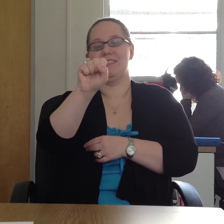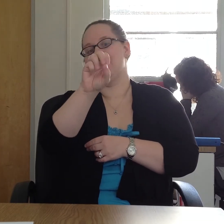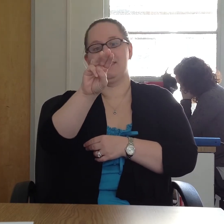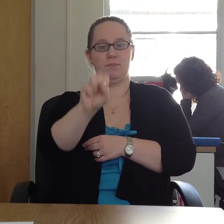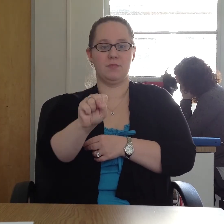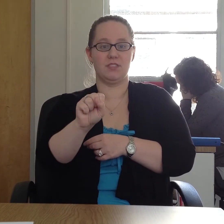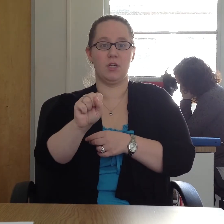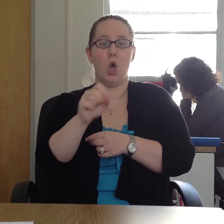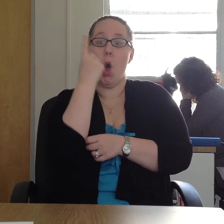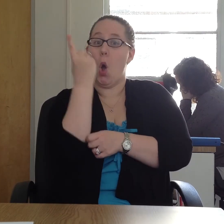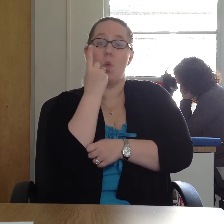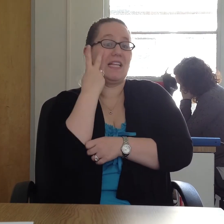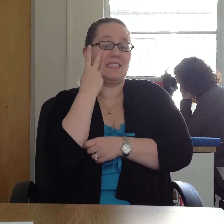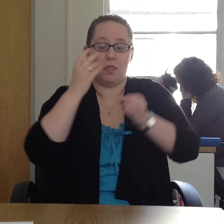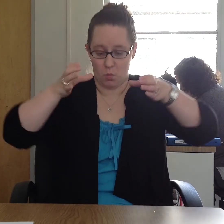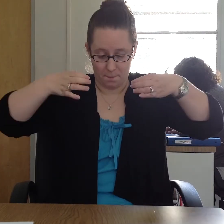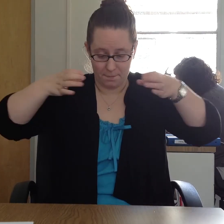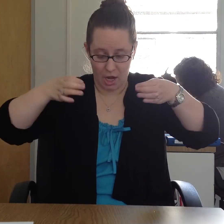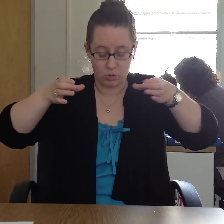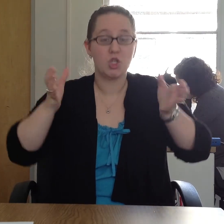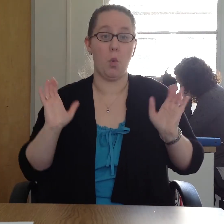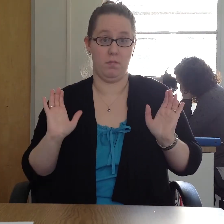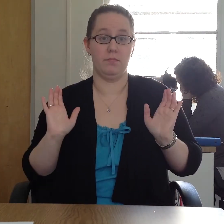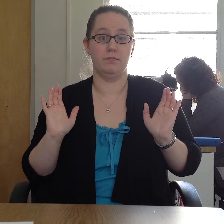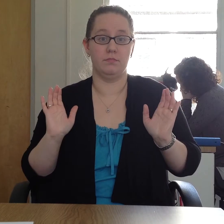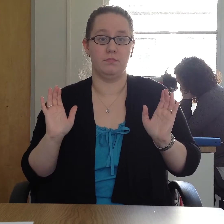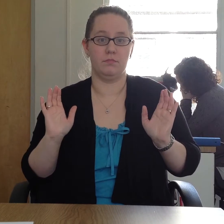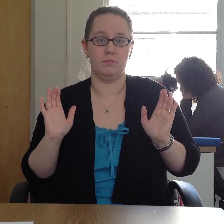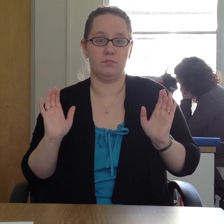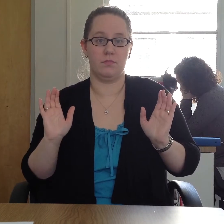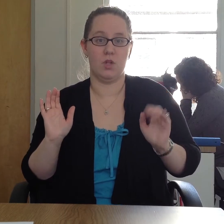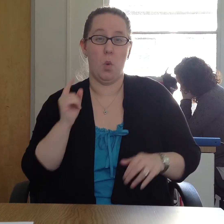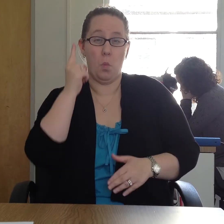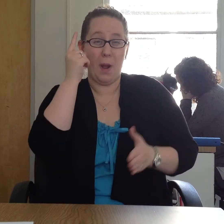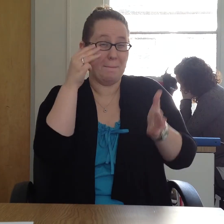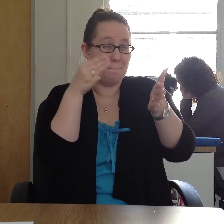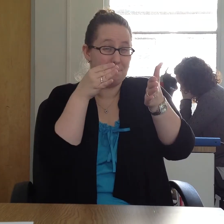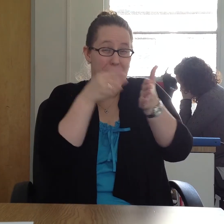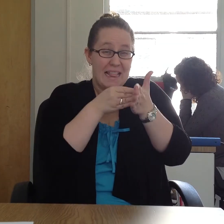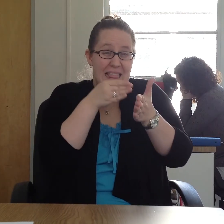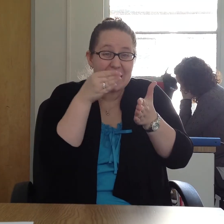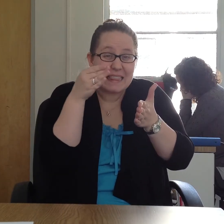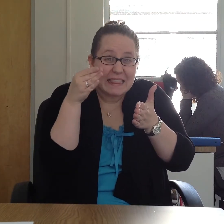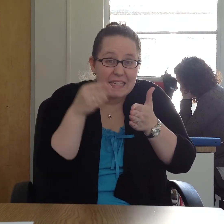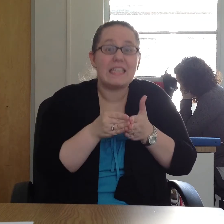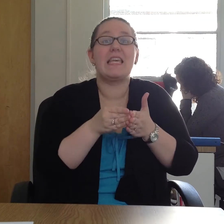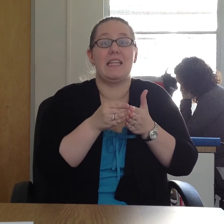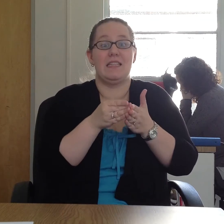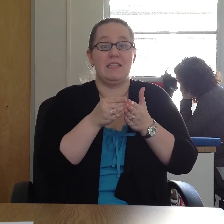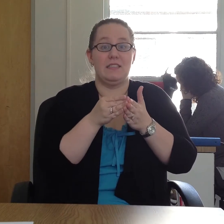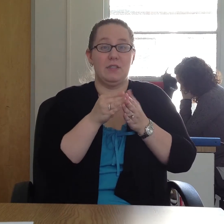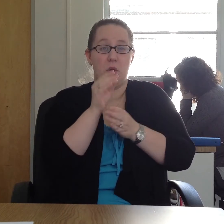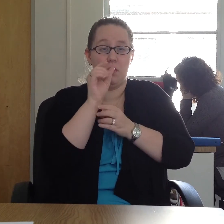microscope. 1 billion could fit on the head of a pin. Like any living